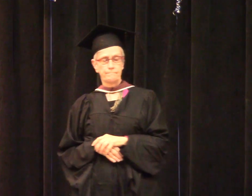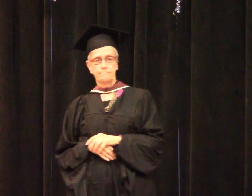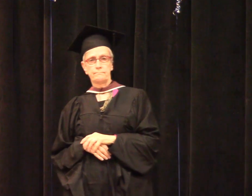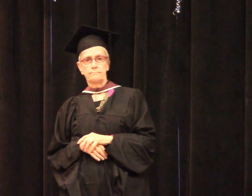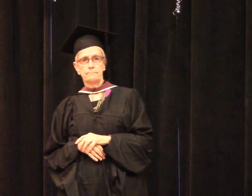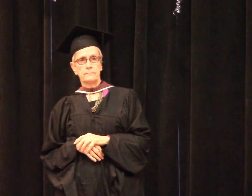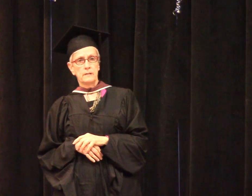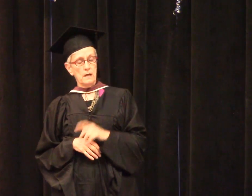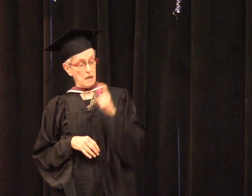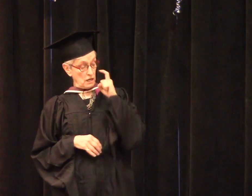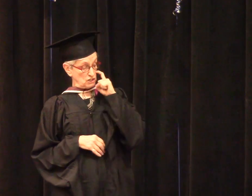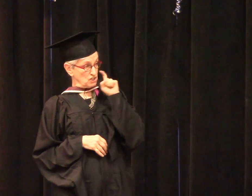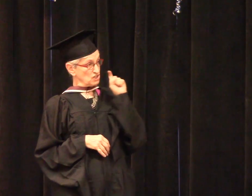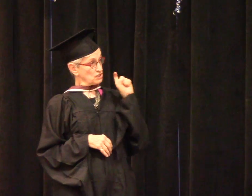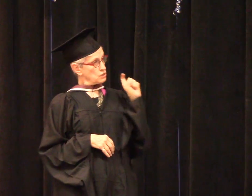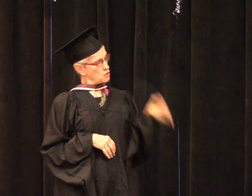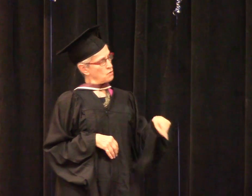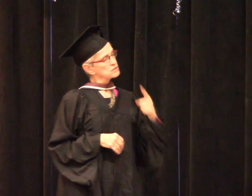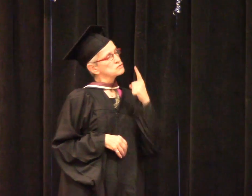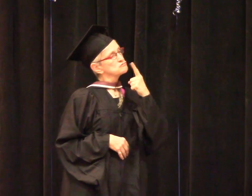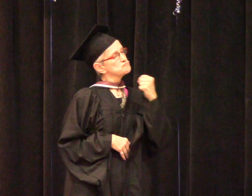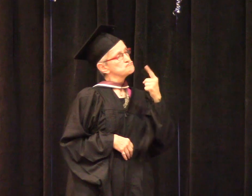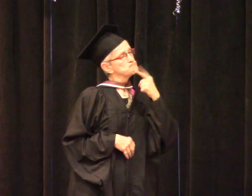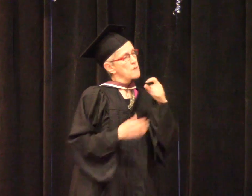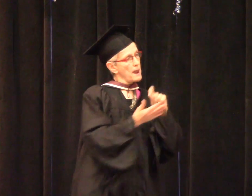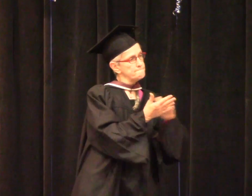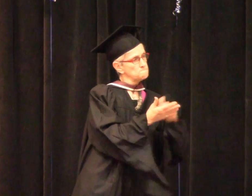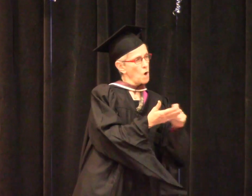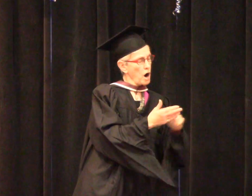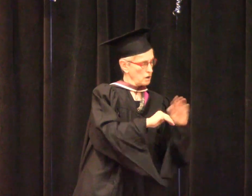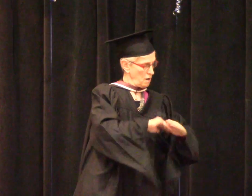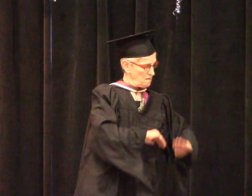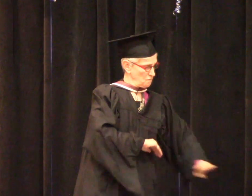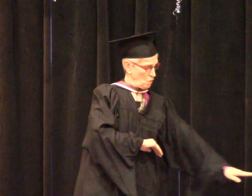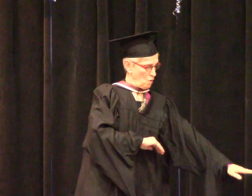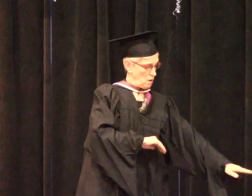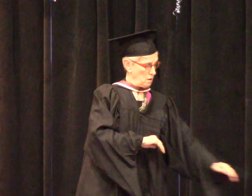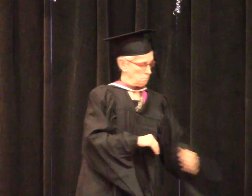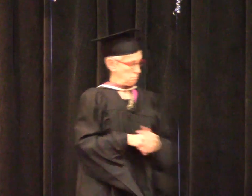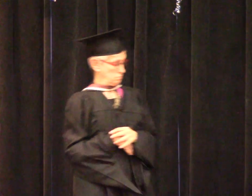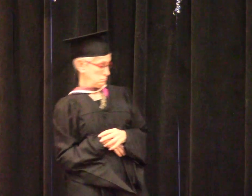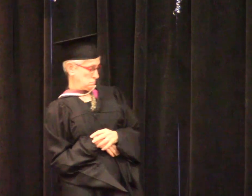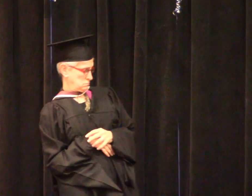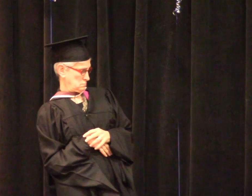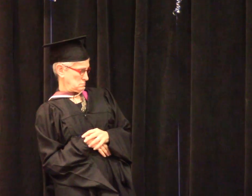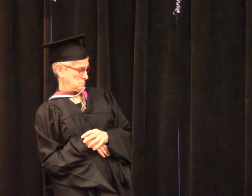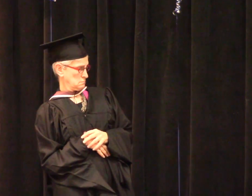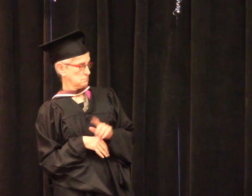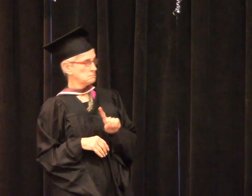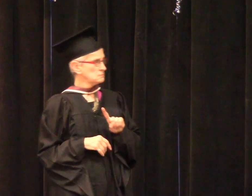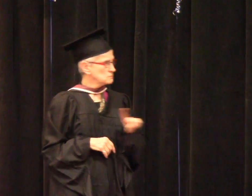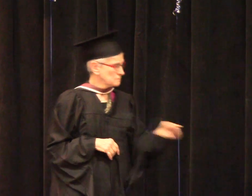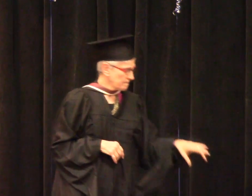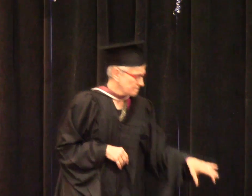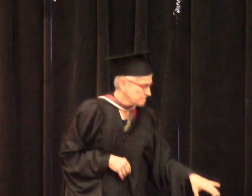her busy and to create things. She can do it herself. She finds a red marker in her room.